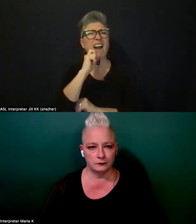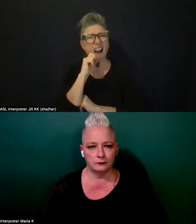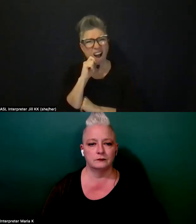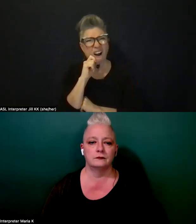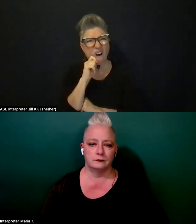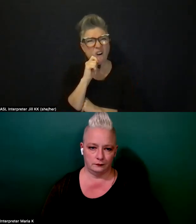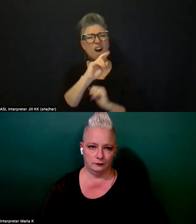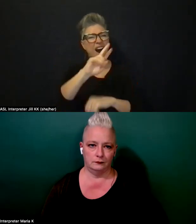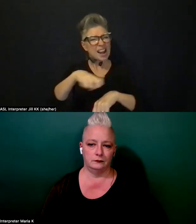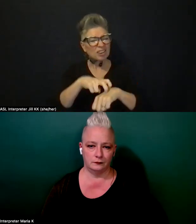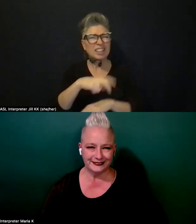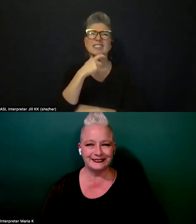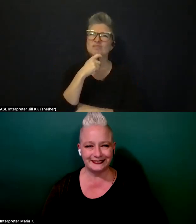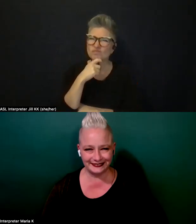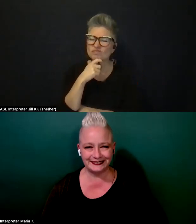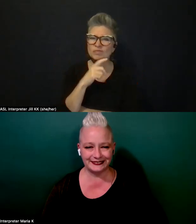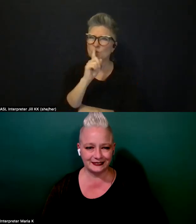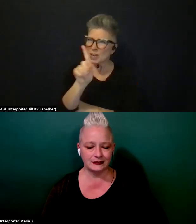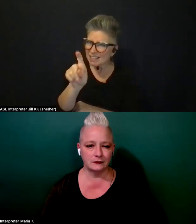really? Or in Greece